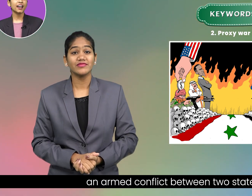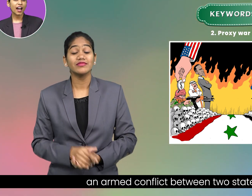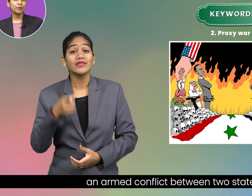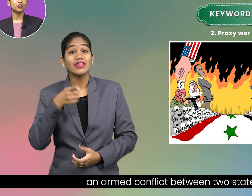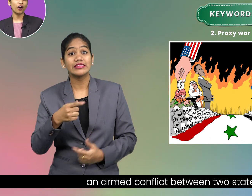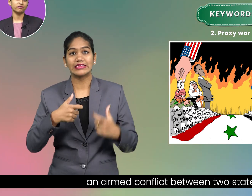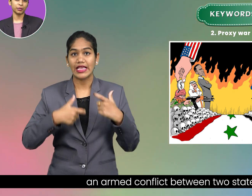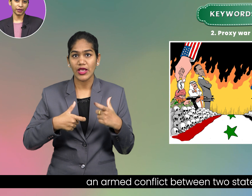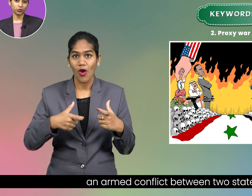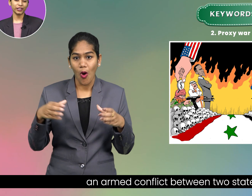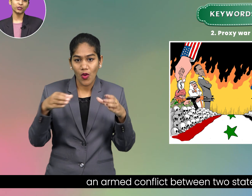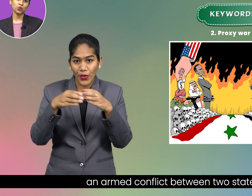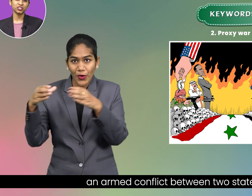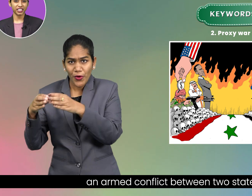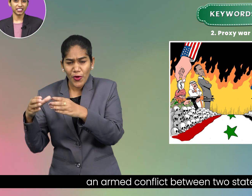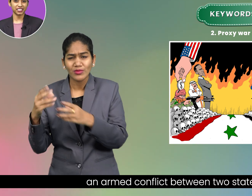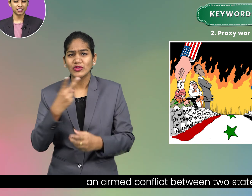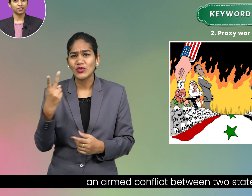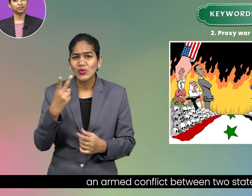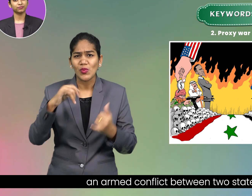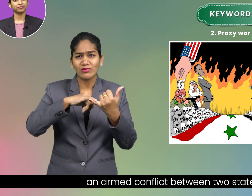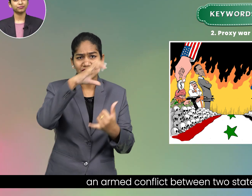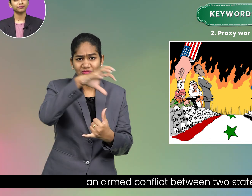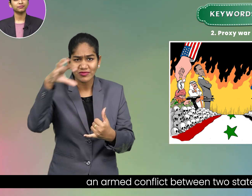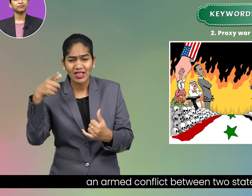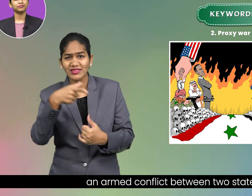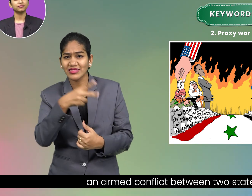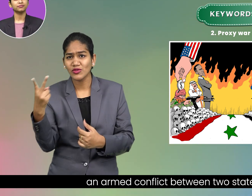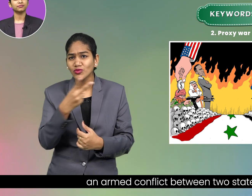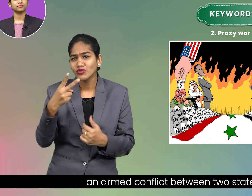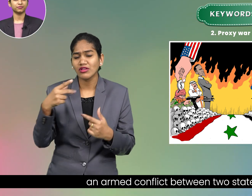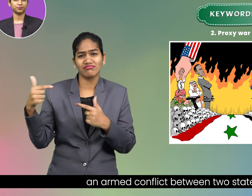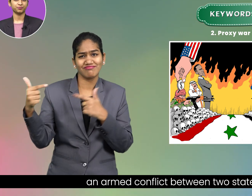an armed conflict between two states.